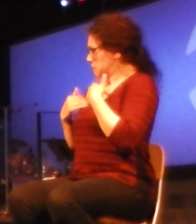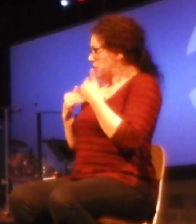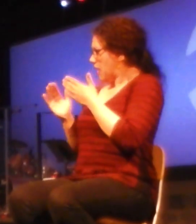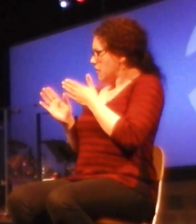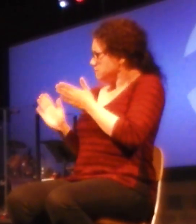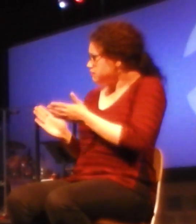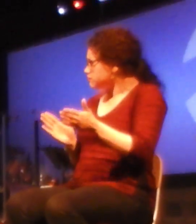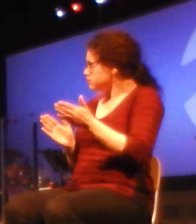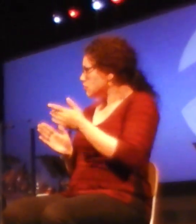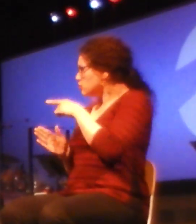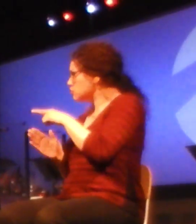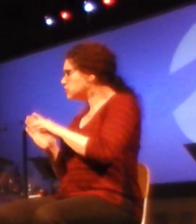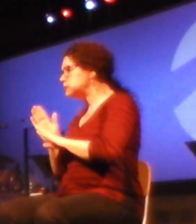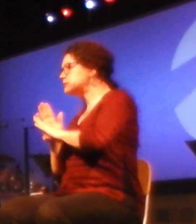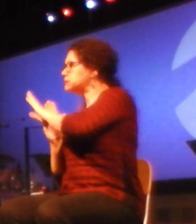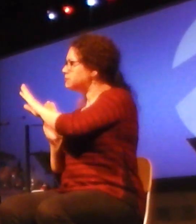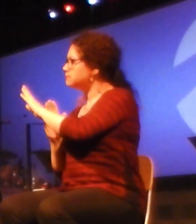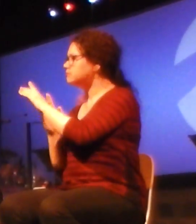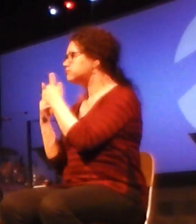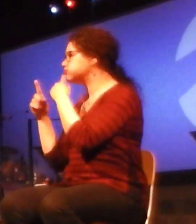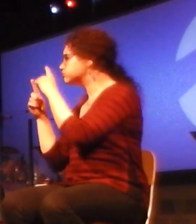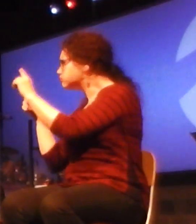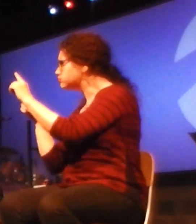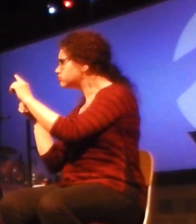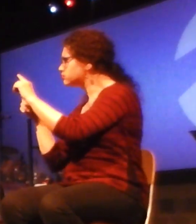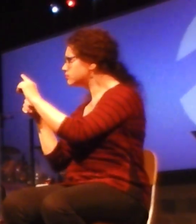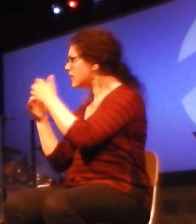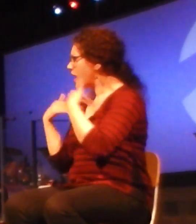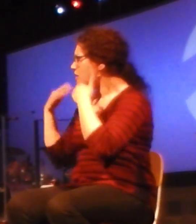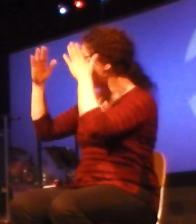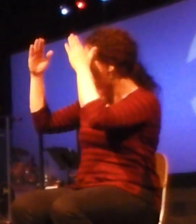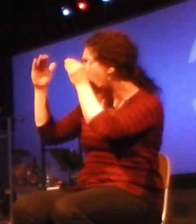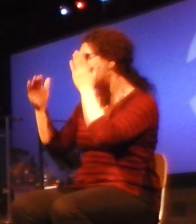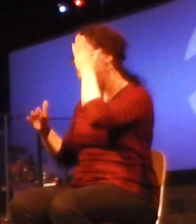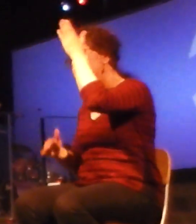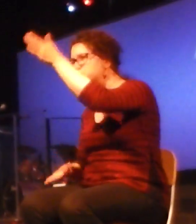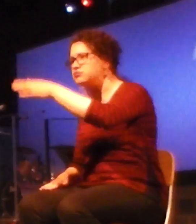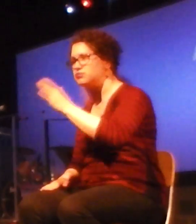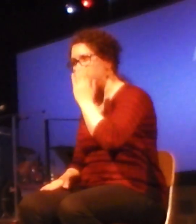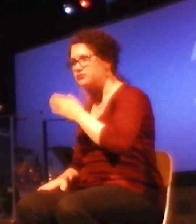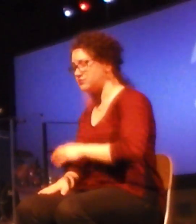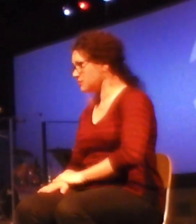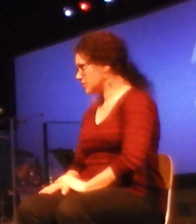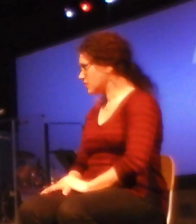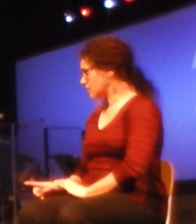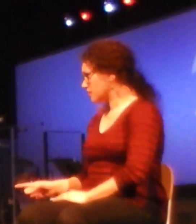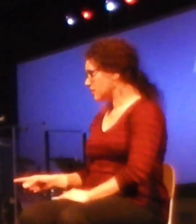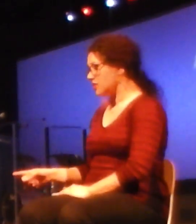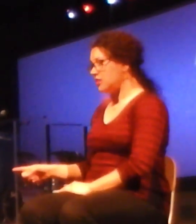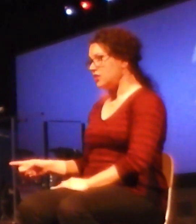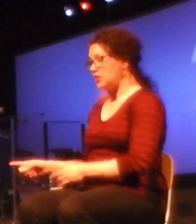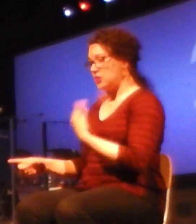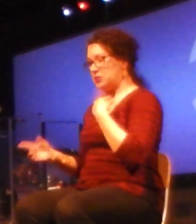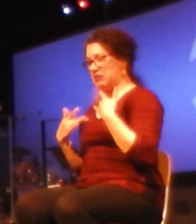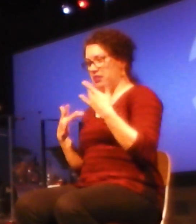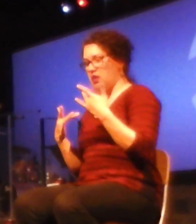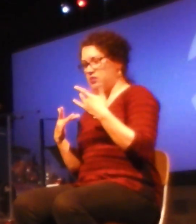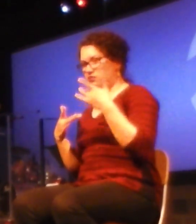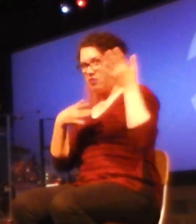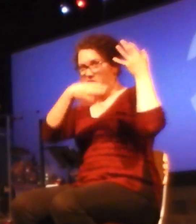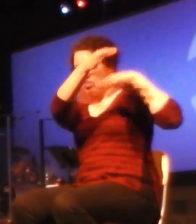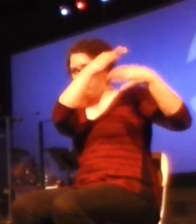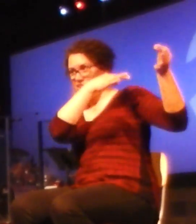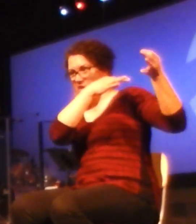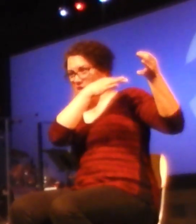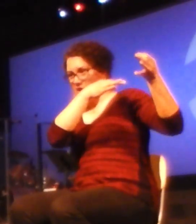harm you. Plans to give you a hope and a future. And so I think we have this tendency to put our own agenda